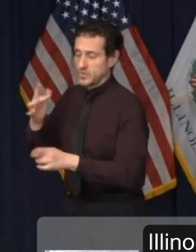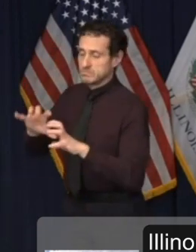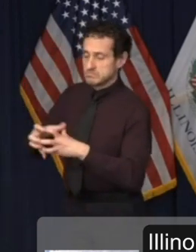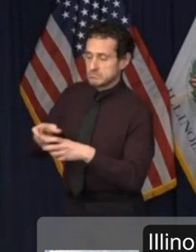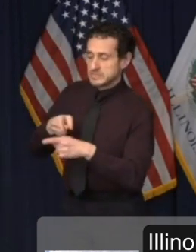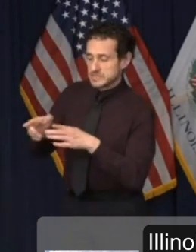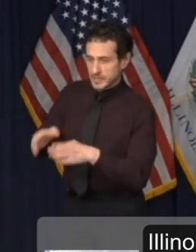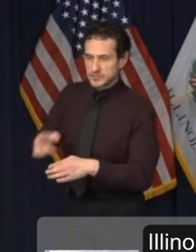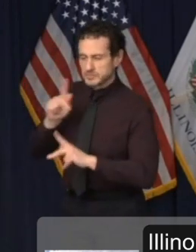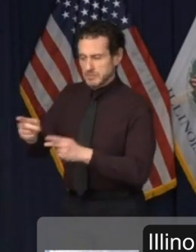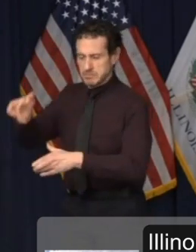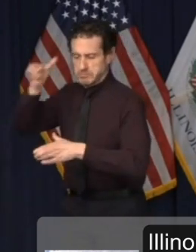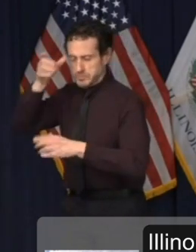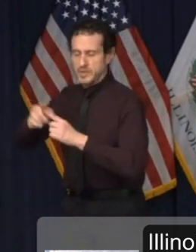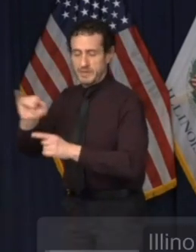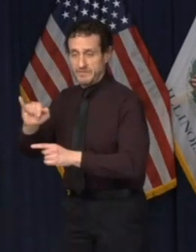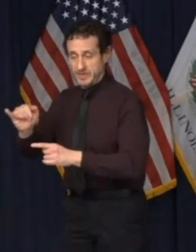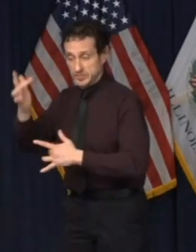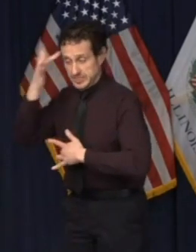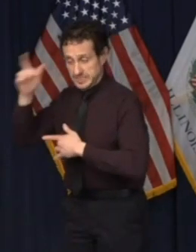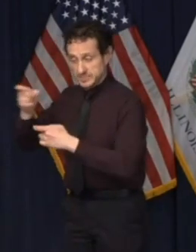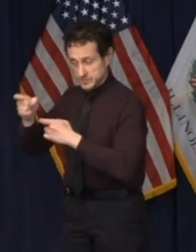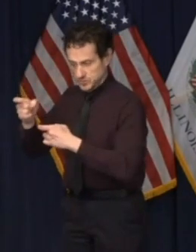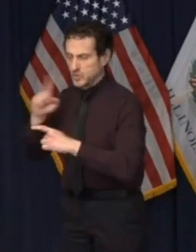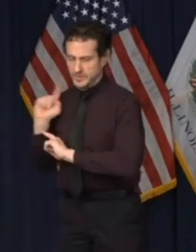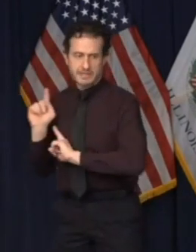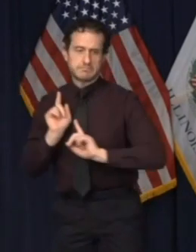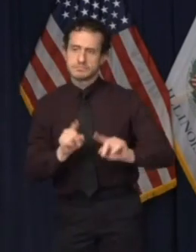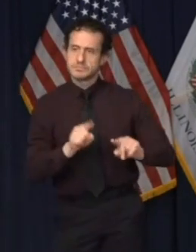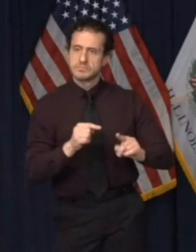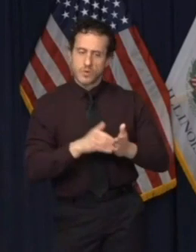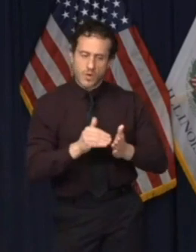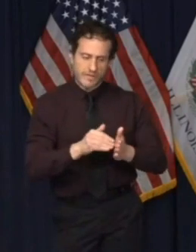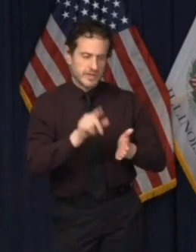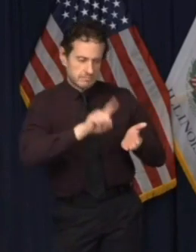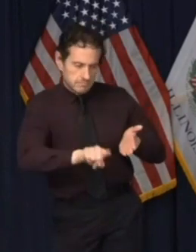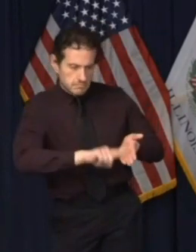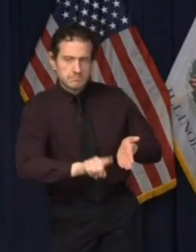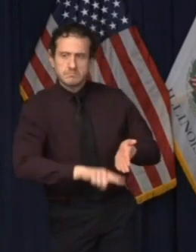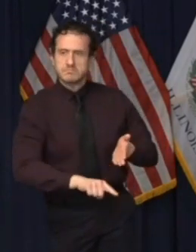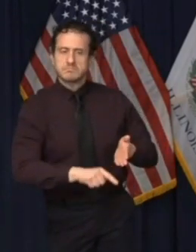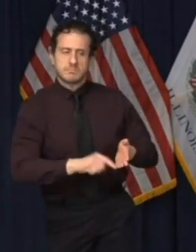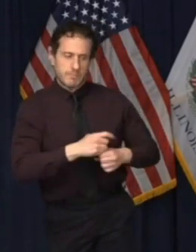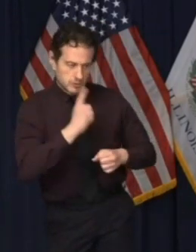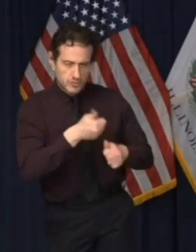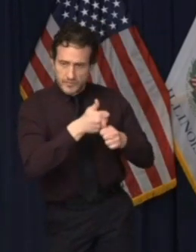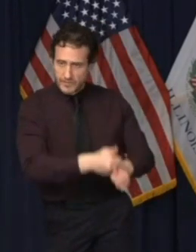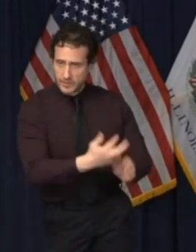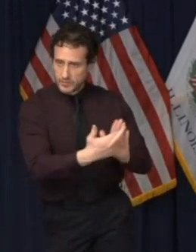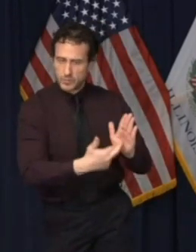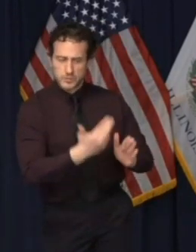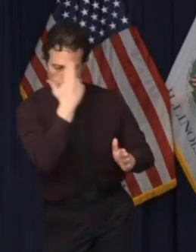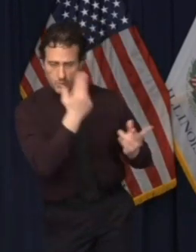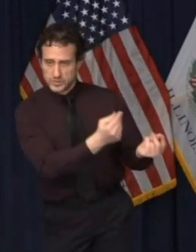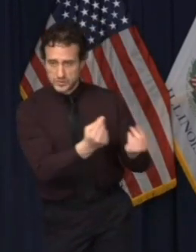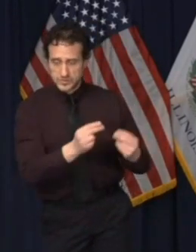And then finally, there's another arm to this, which is resident re-engagement. And that just has to deal with how we manage